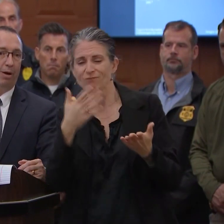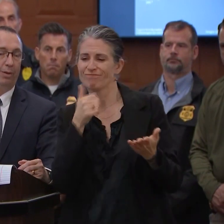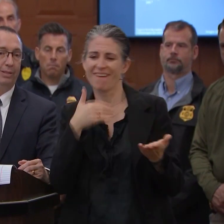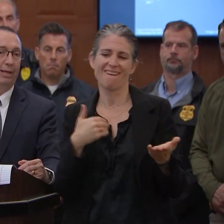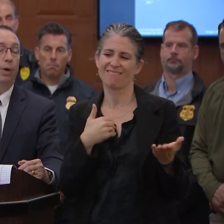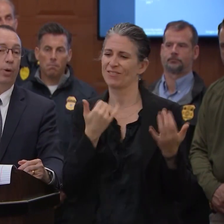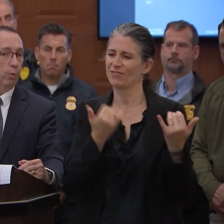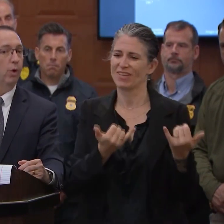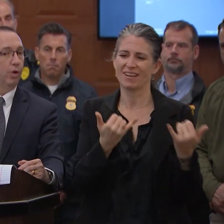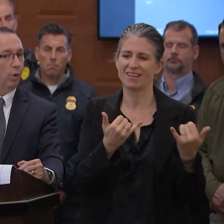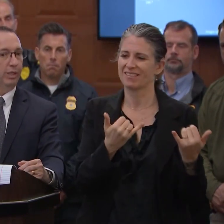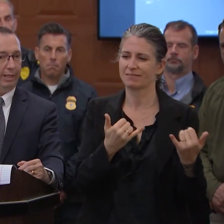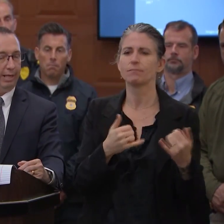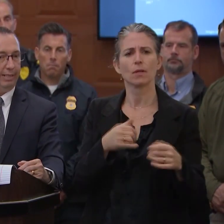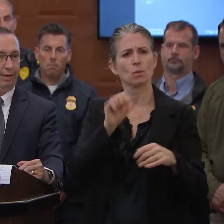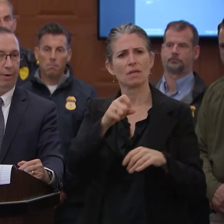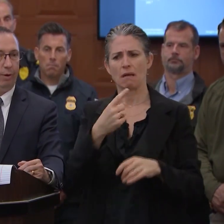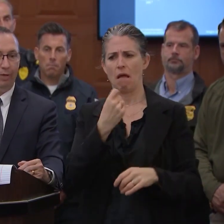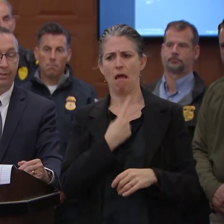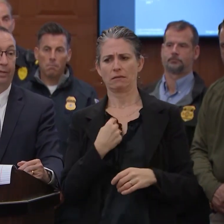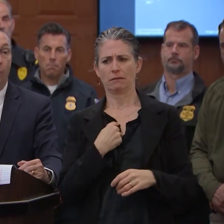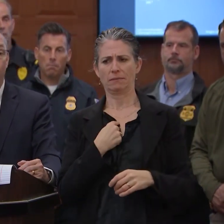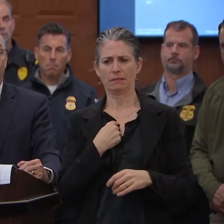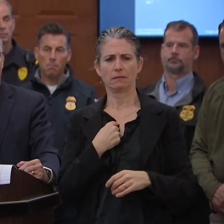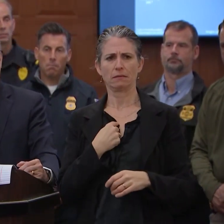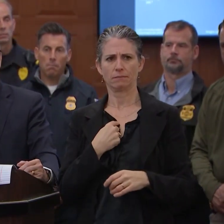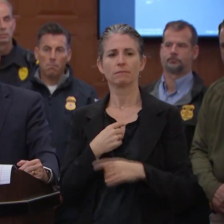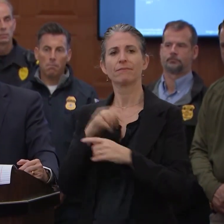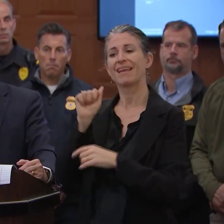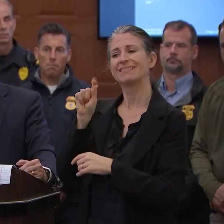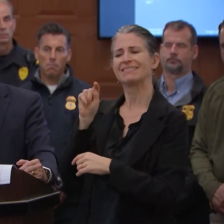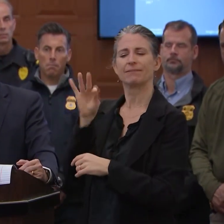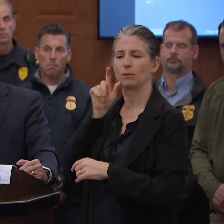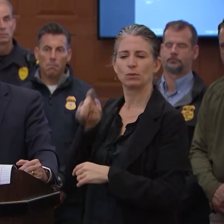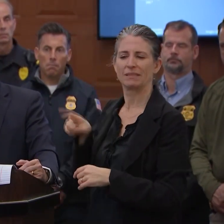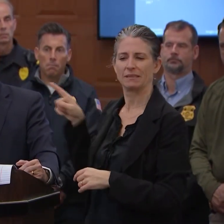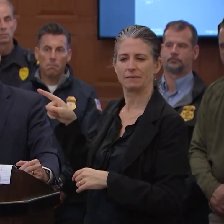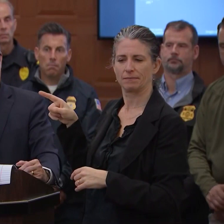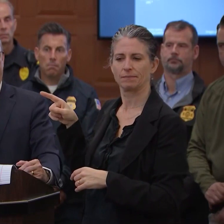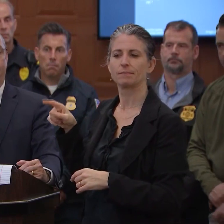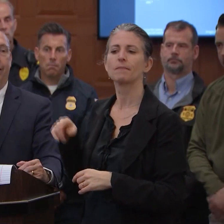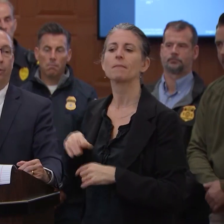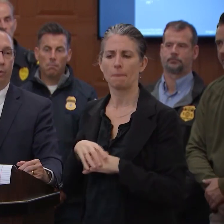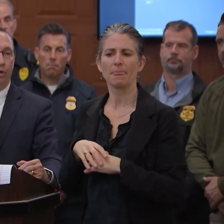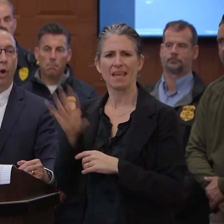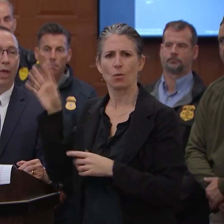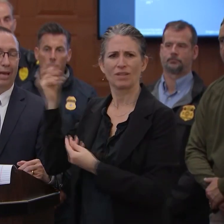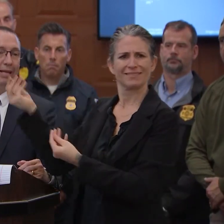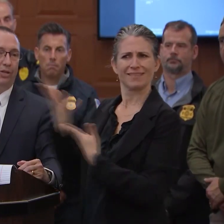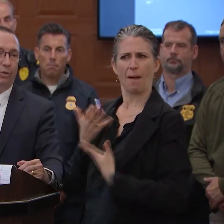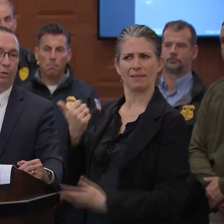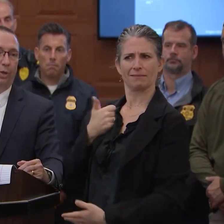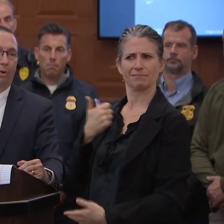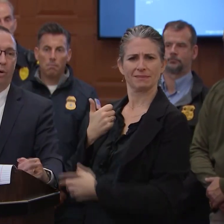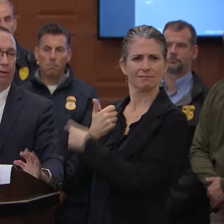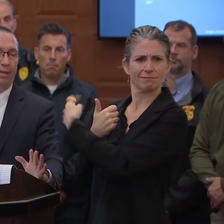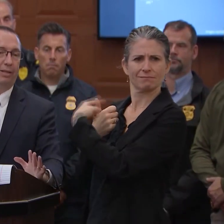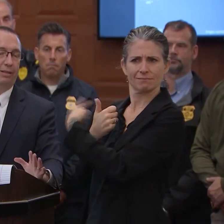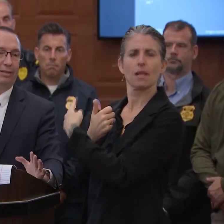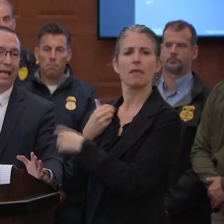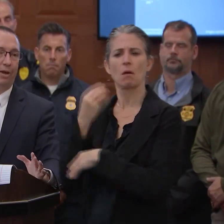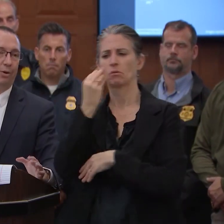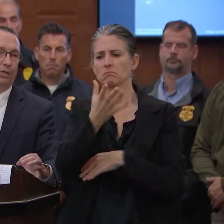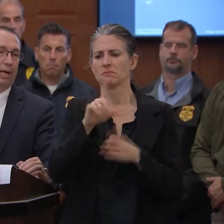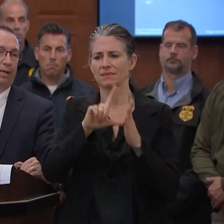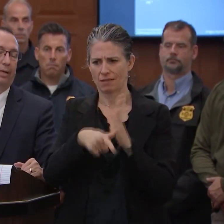make and model is. We will go to the ATF, however, to say when were these firearms purchased and who purchased them. And we'll know that initial component. That's